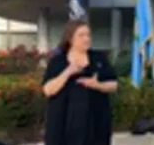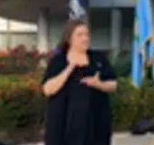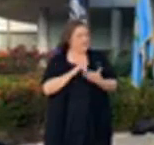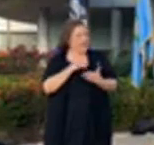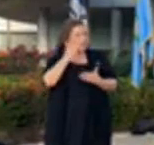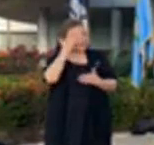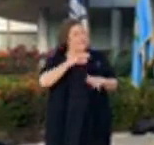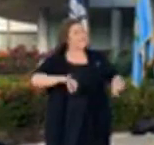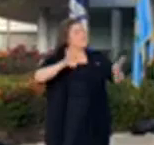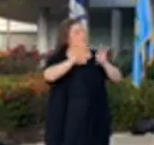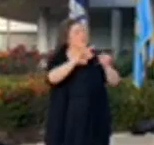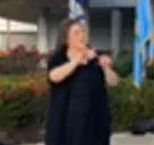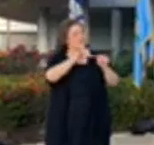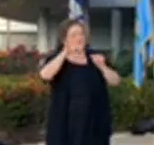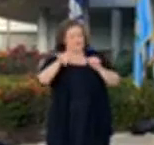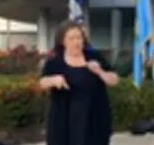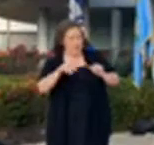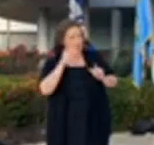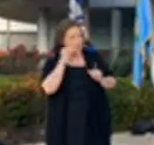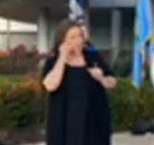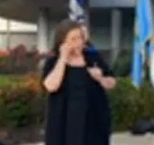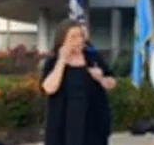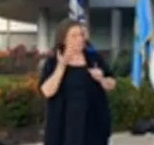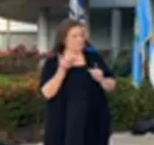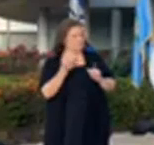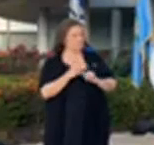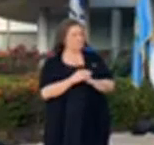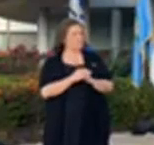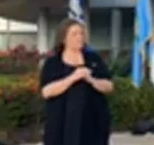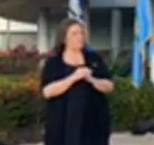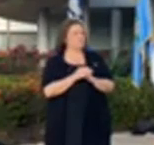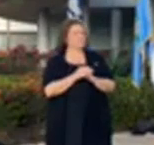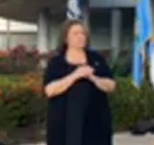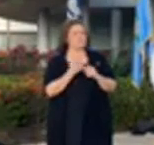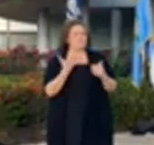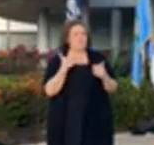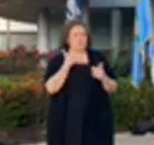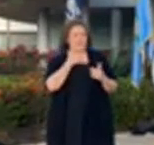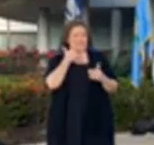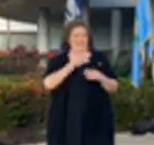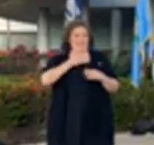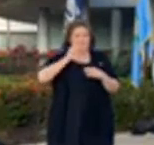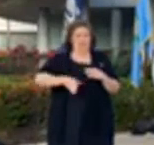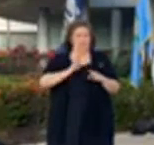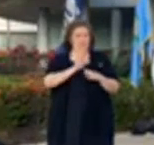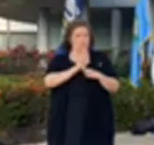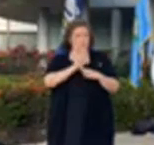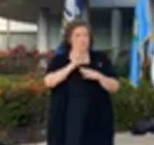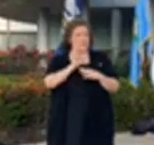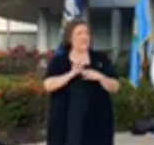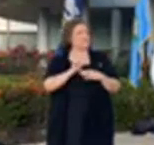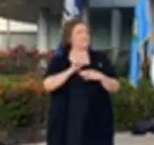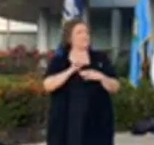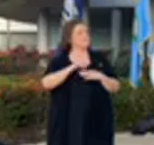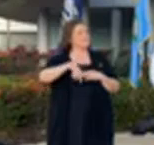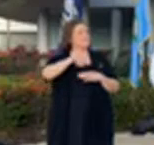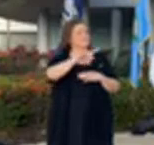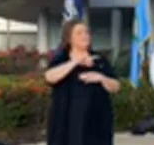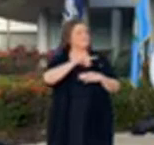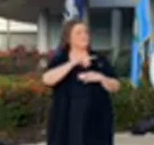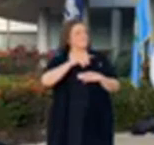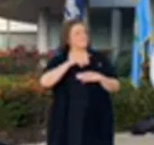Why staying at home is going to be so very important. We just concluded a weekend of drive-by testing